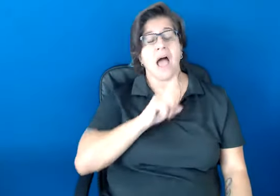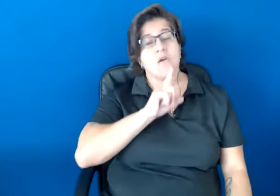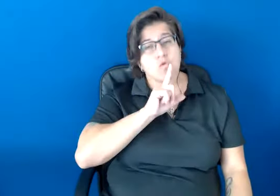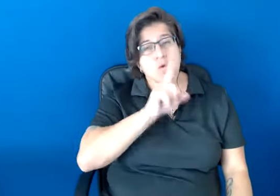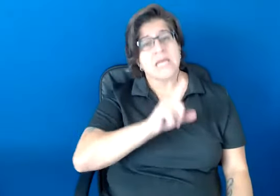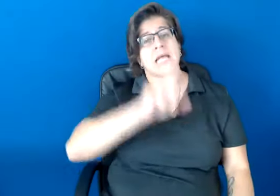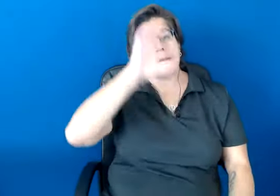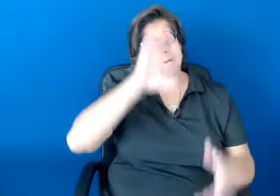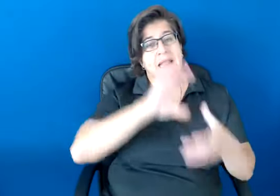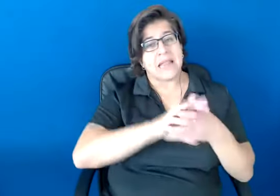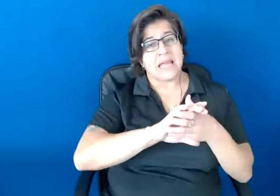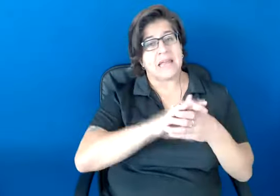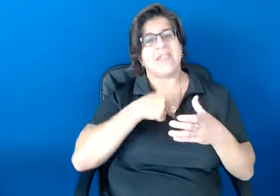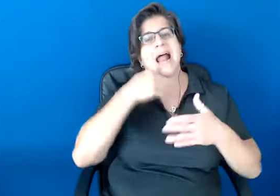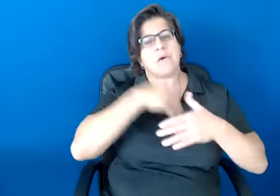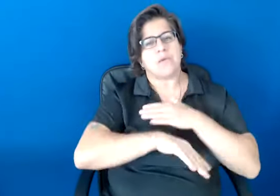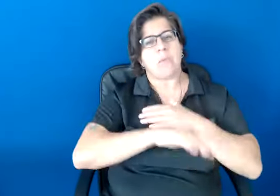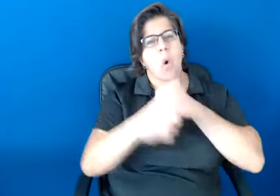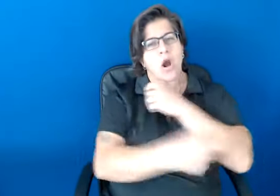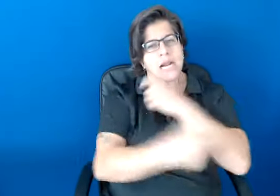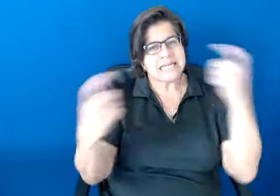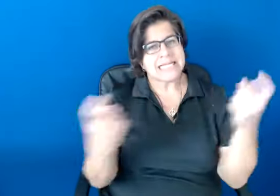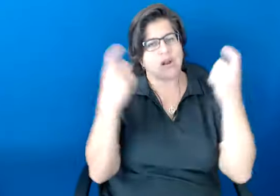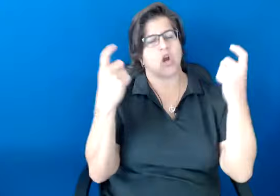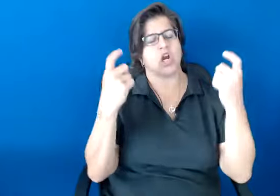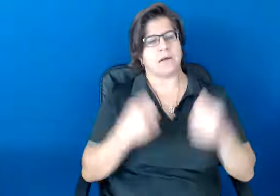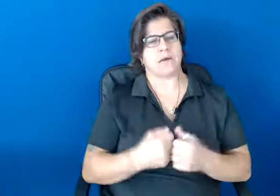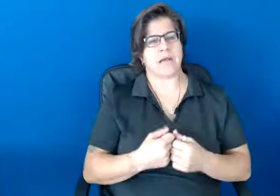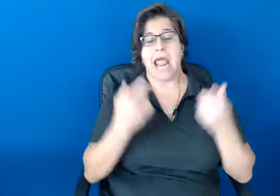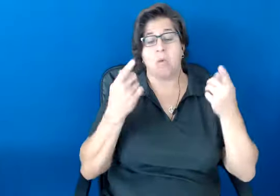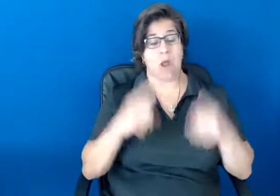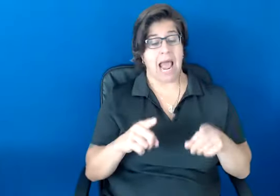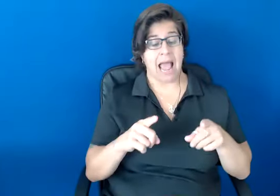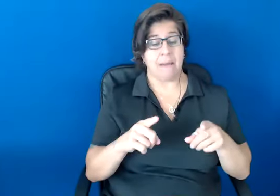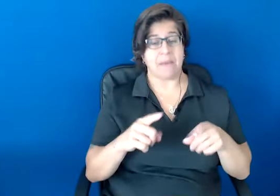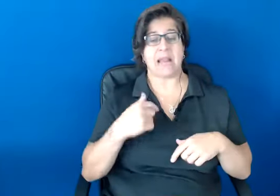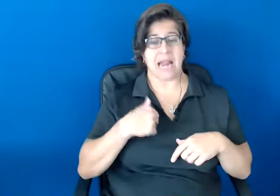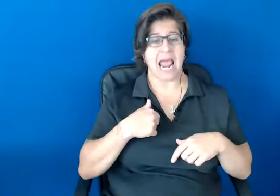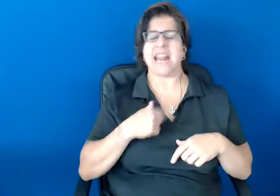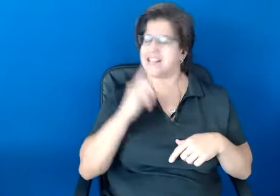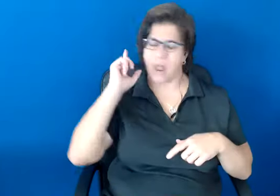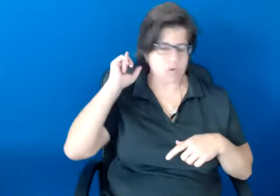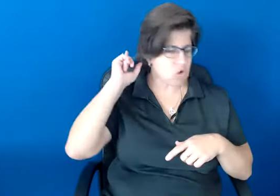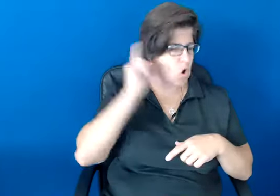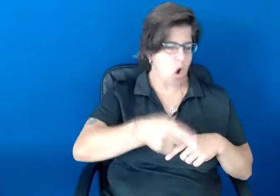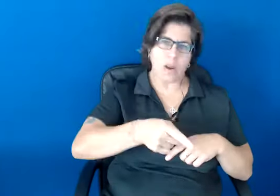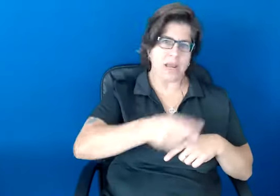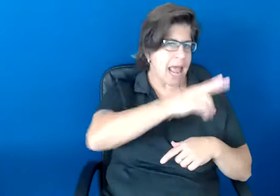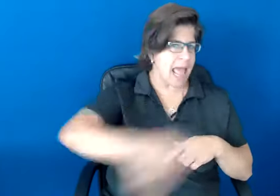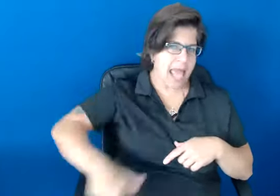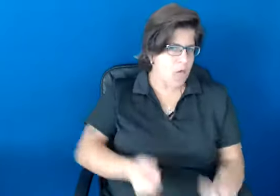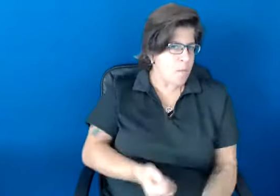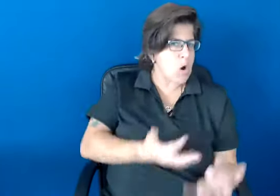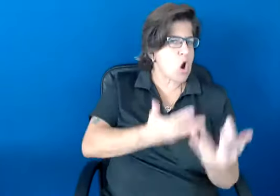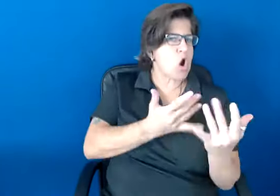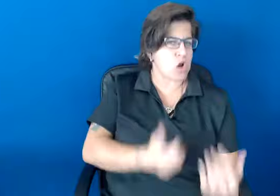that I was born a sinner, and what had happened to me is I was going to burn in hell. And the